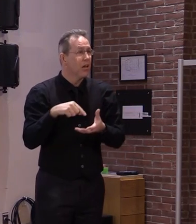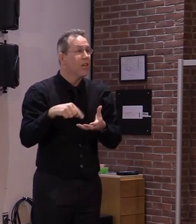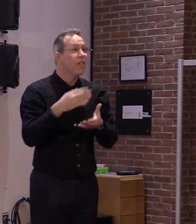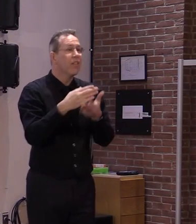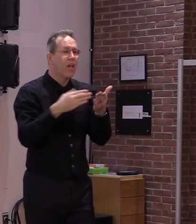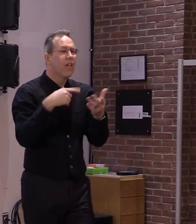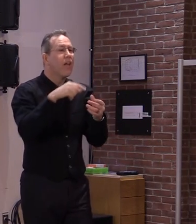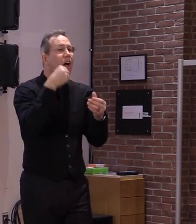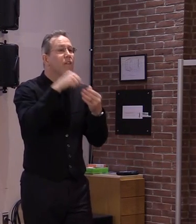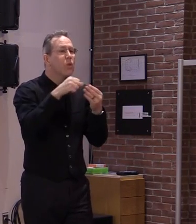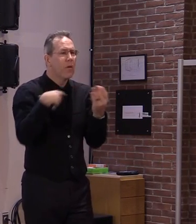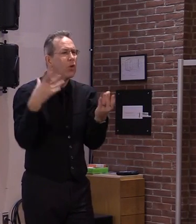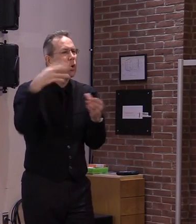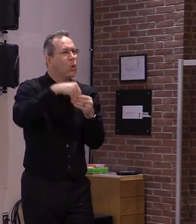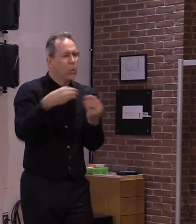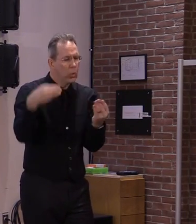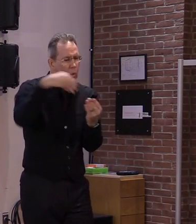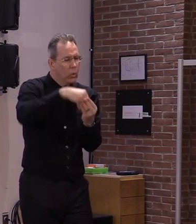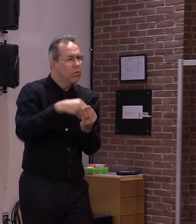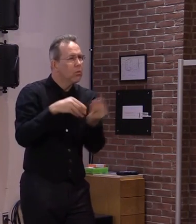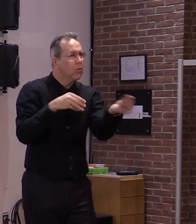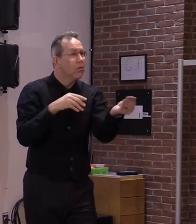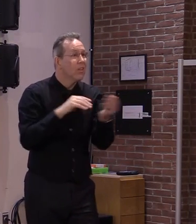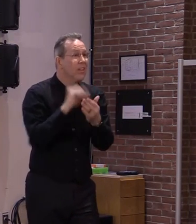original 1099 to the department.